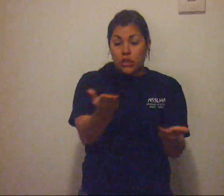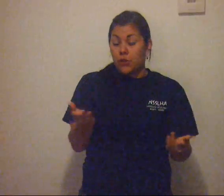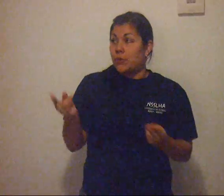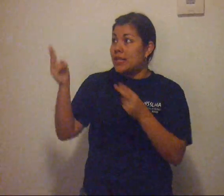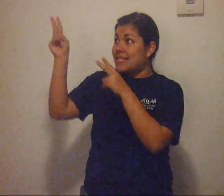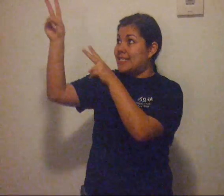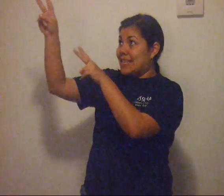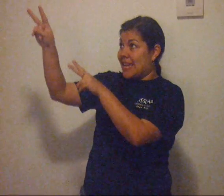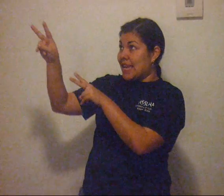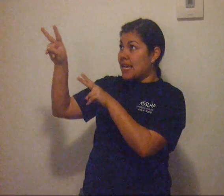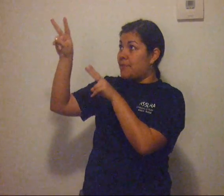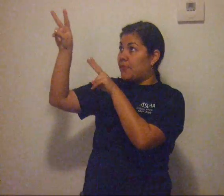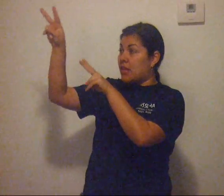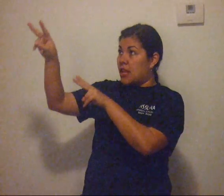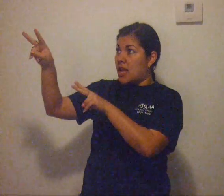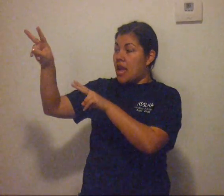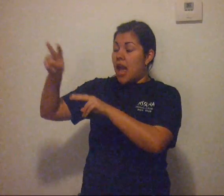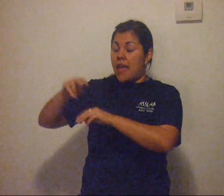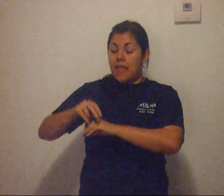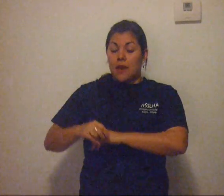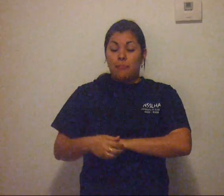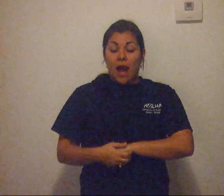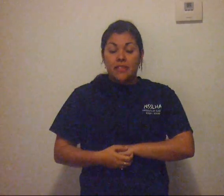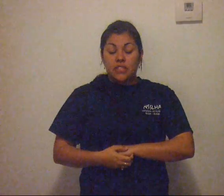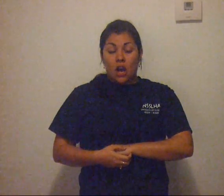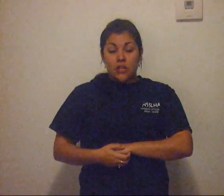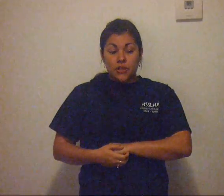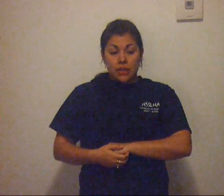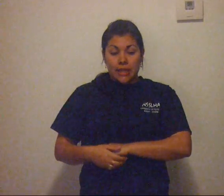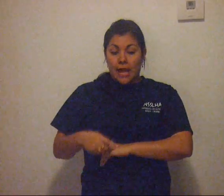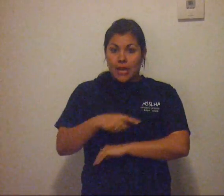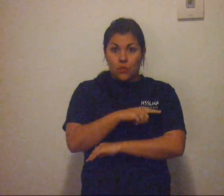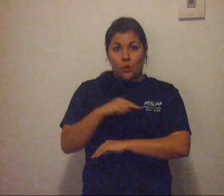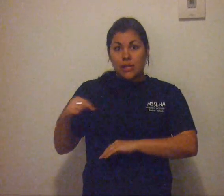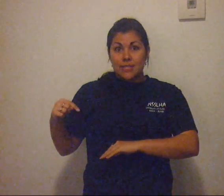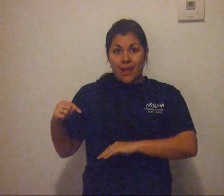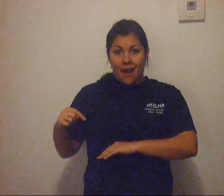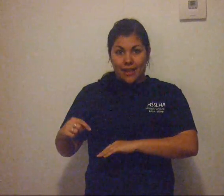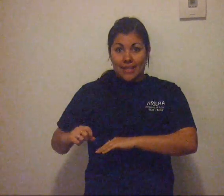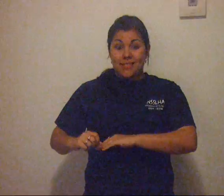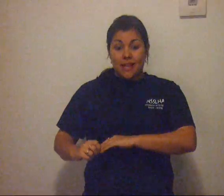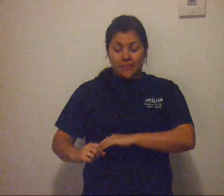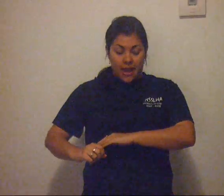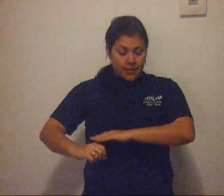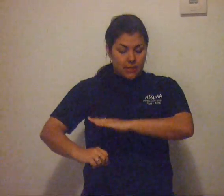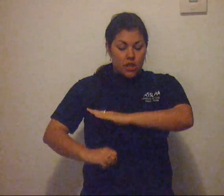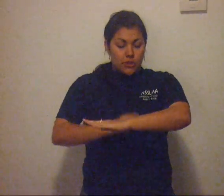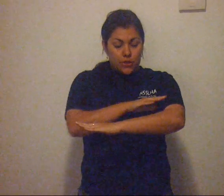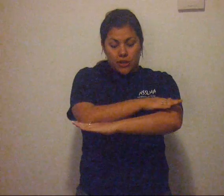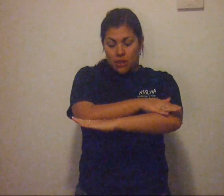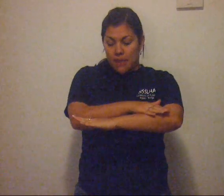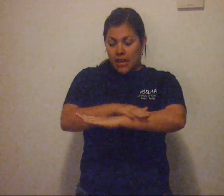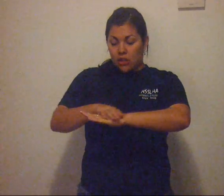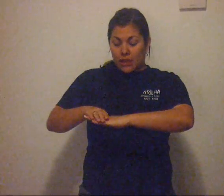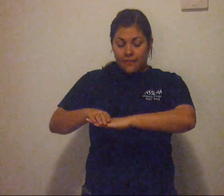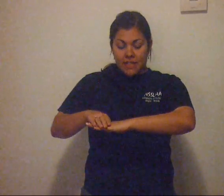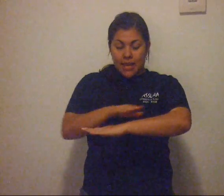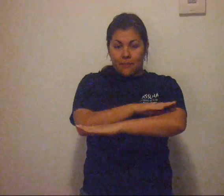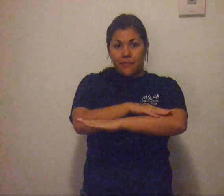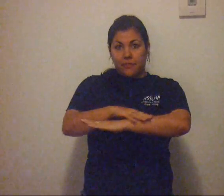you see," and then "by the dawn's early light" is one sign, it's sunrise. So you're going to make your left hand